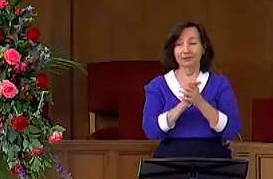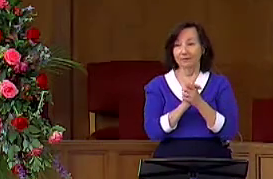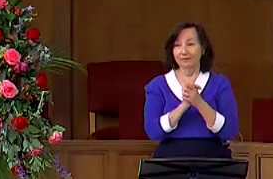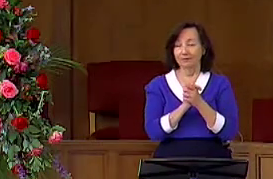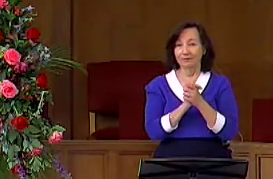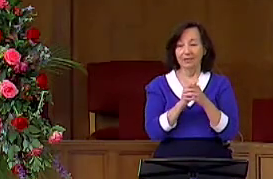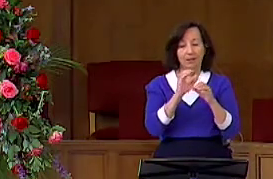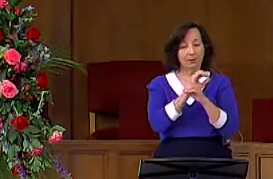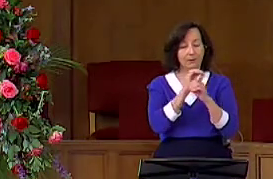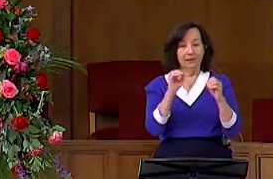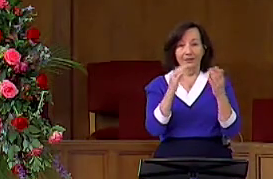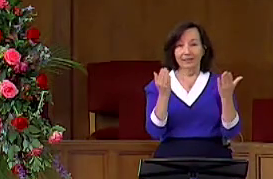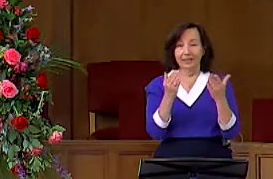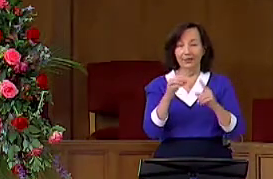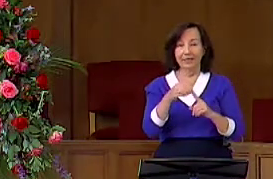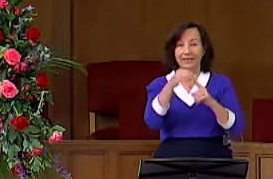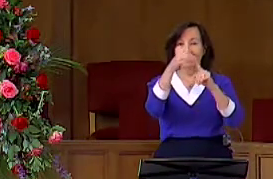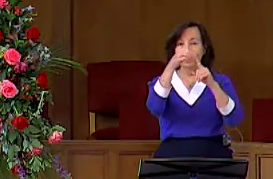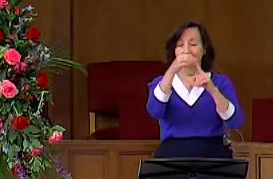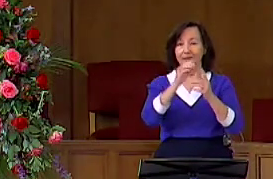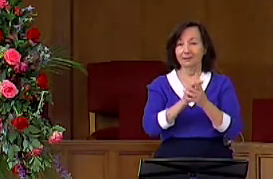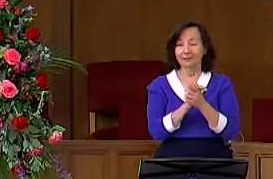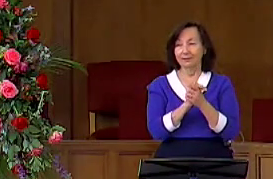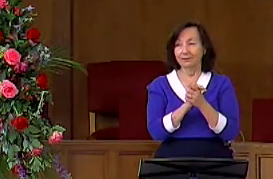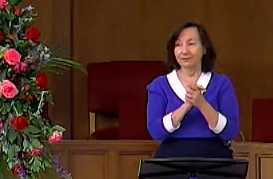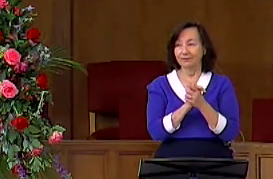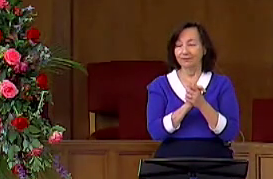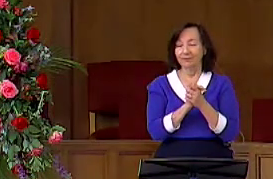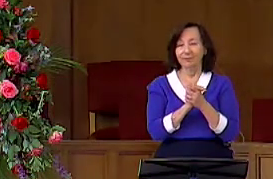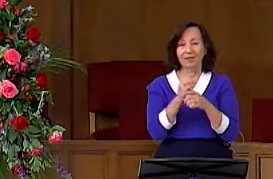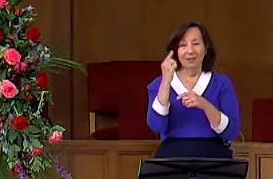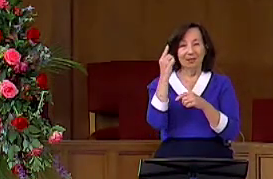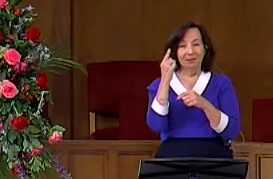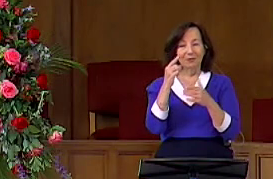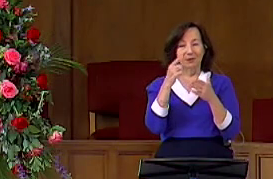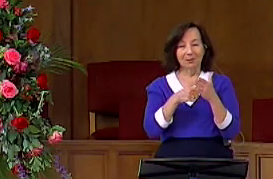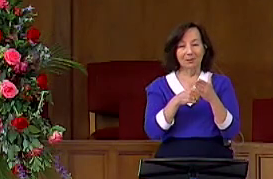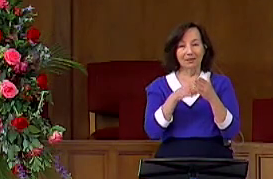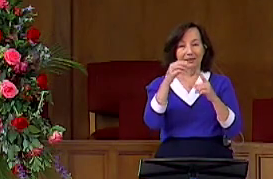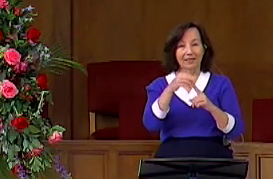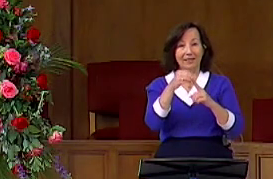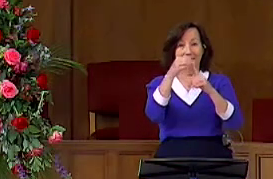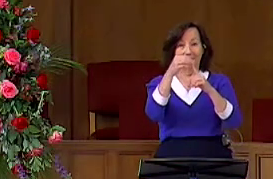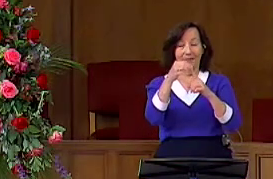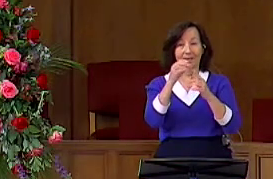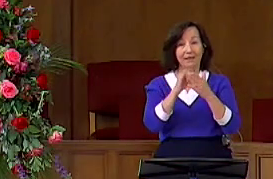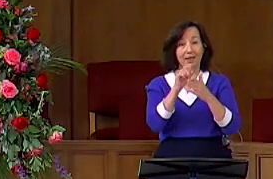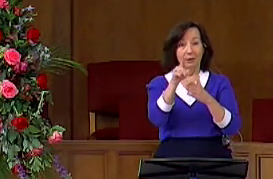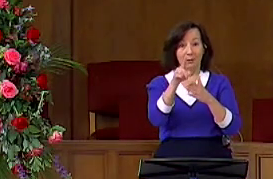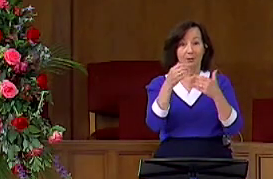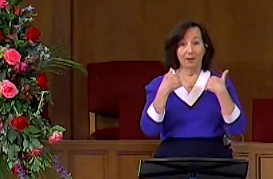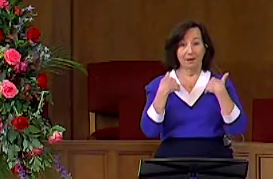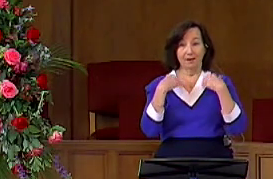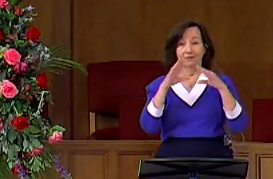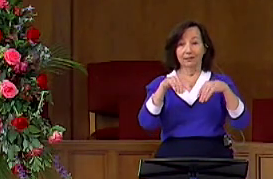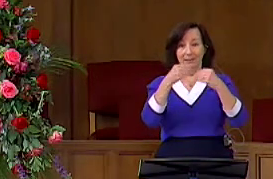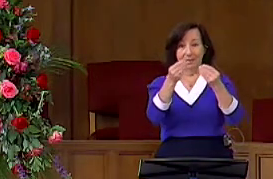We have nothing here except. I'm wondering, what is the except that you have to